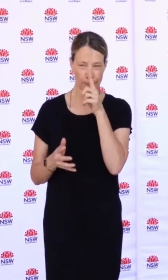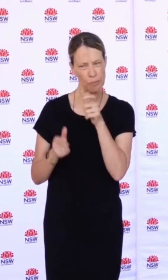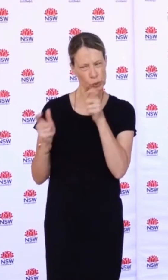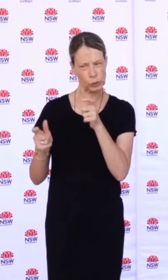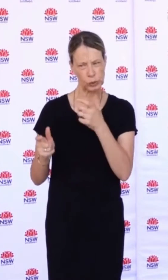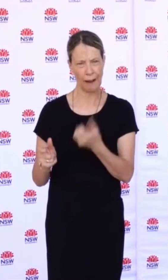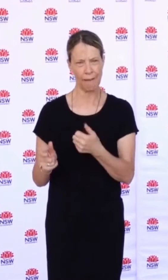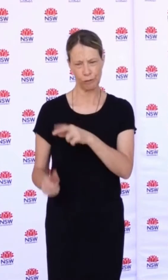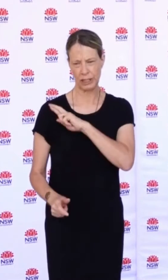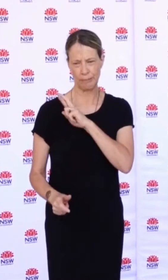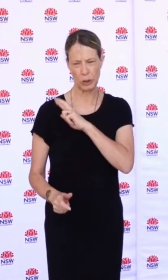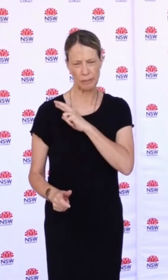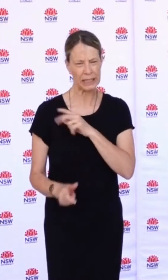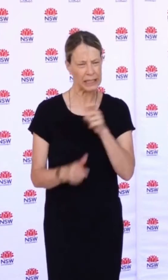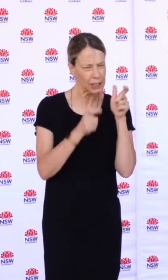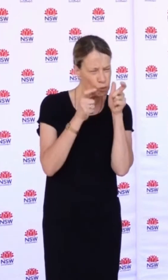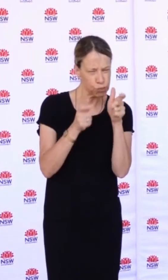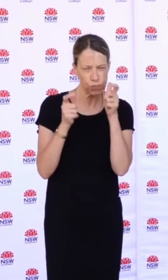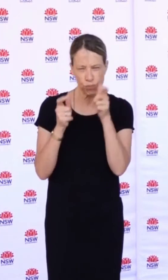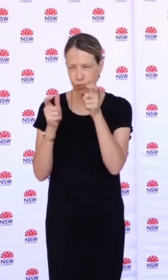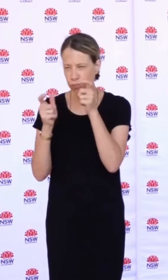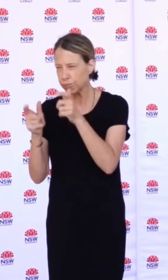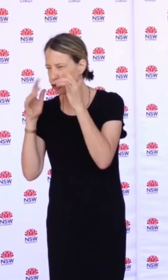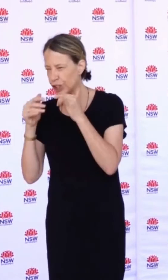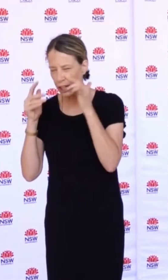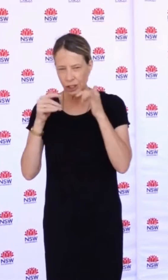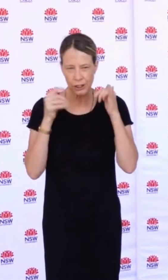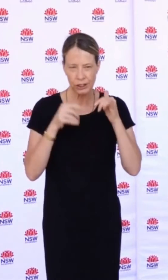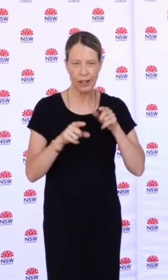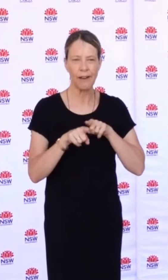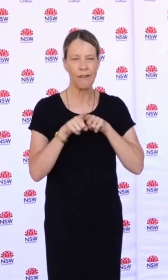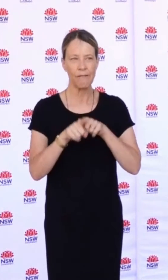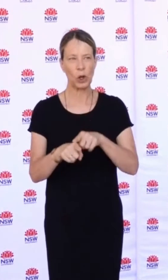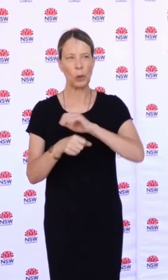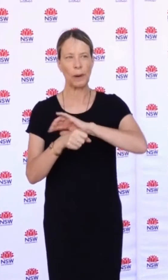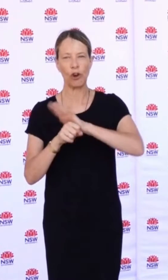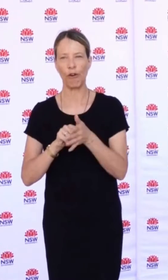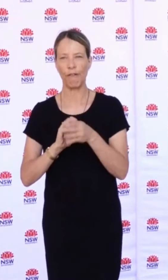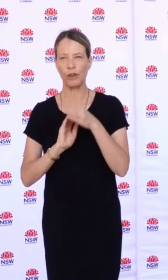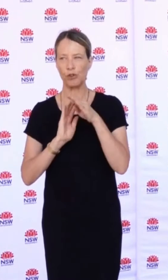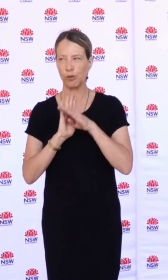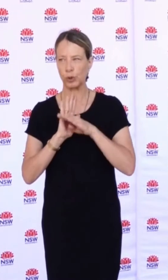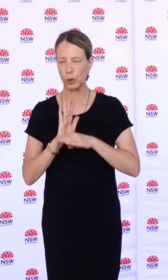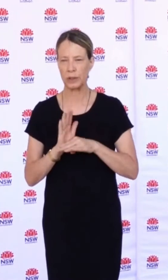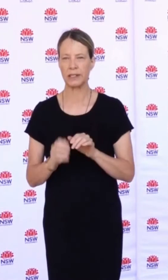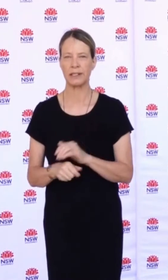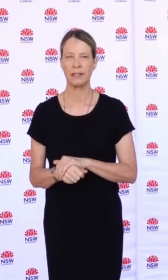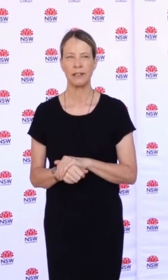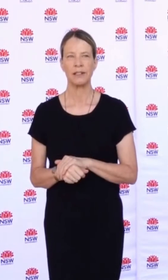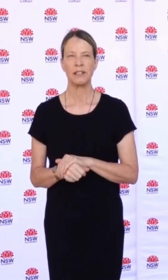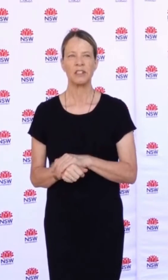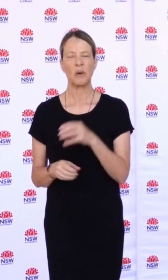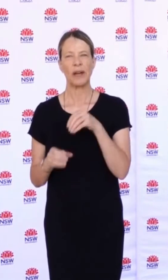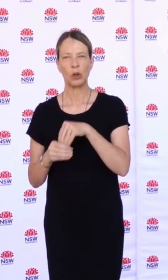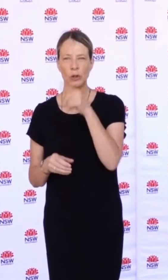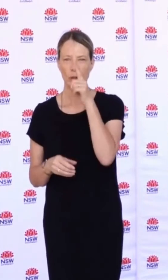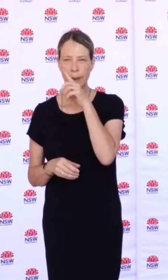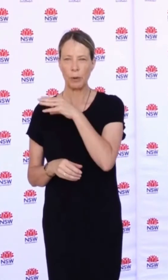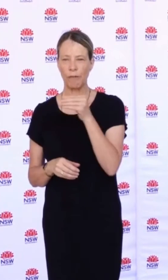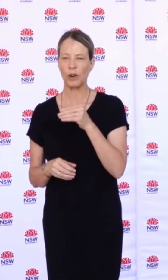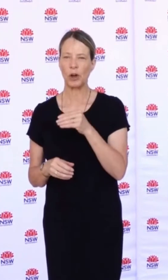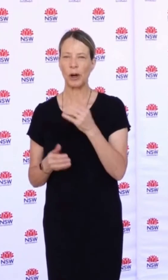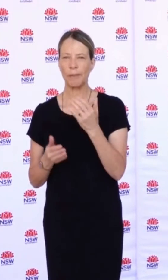out COVID-19 related inspections. That includes great people from Safe Work, Liquor and Gaming